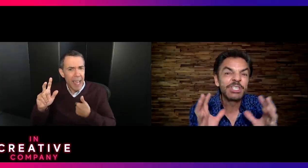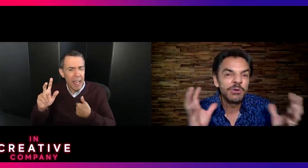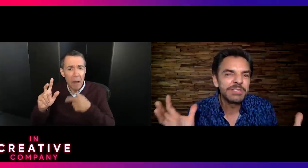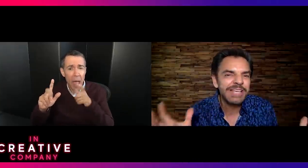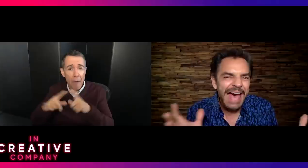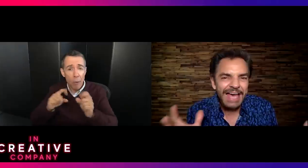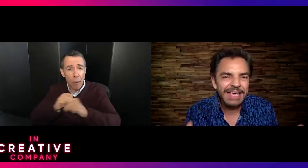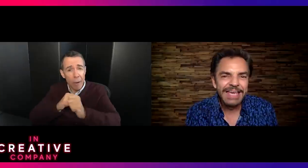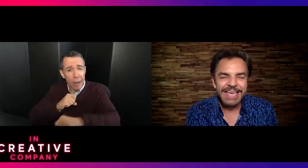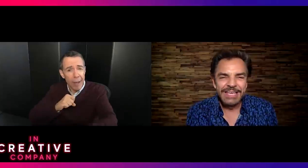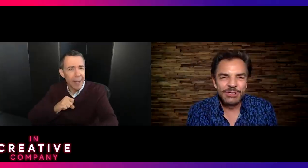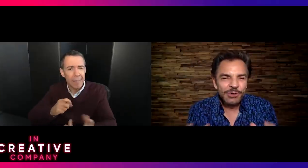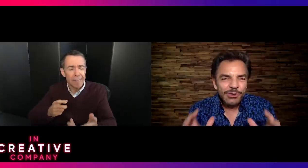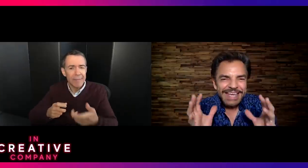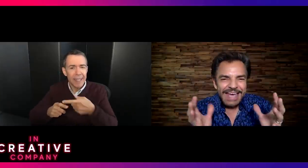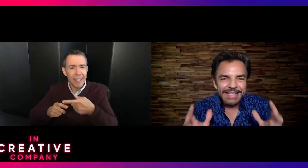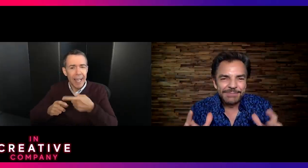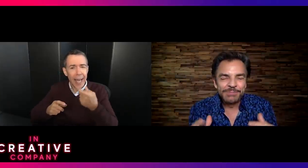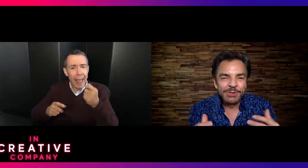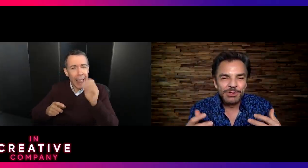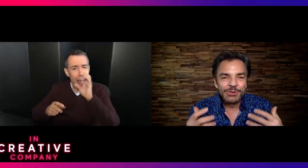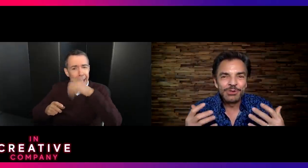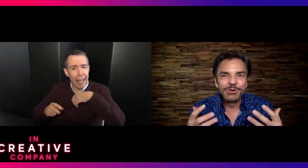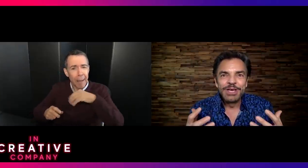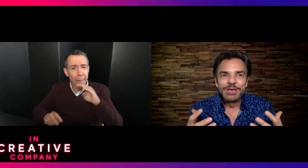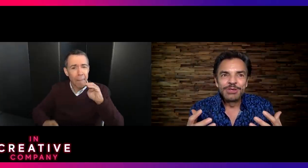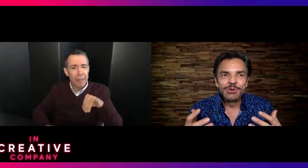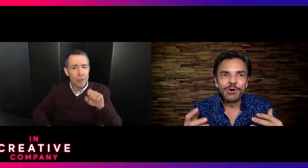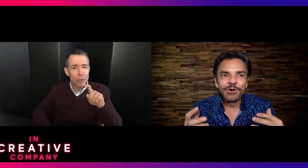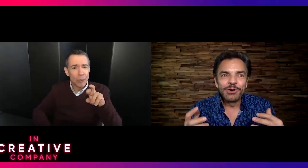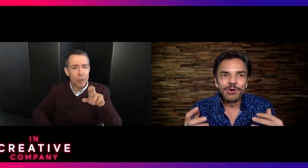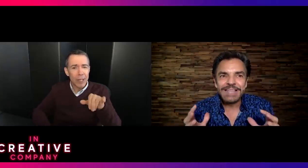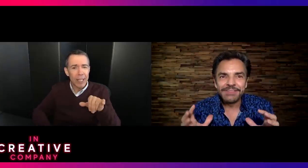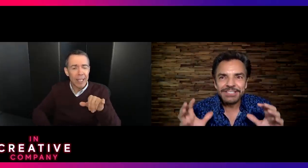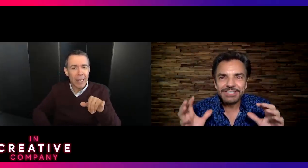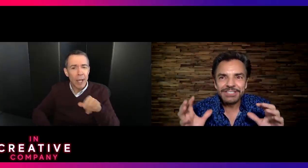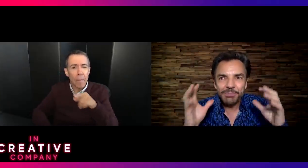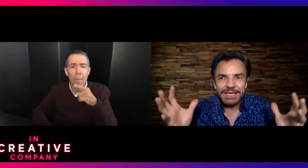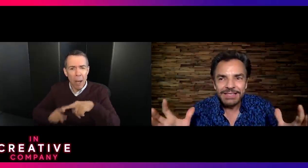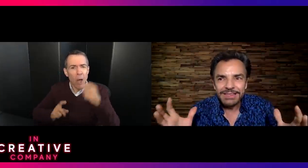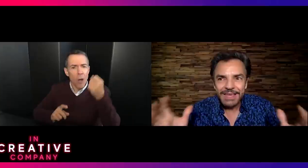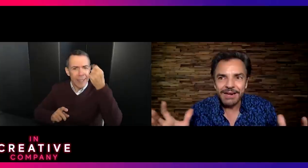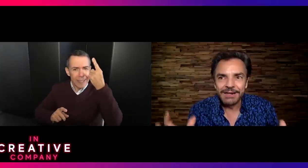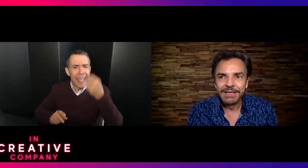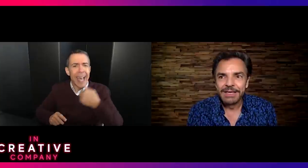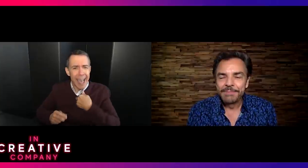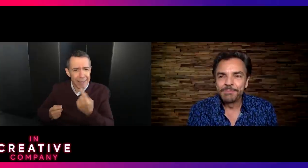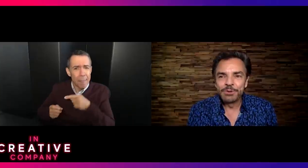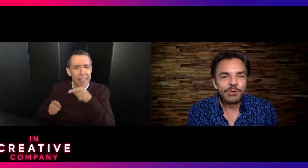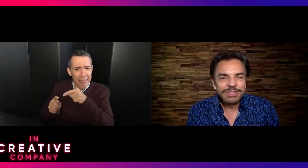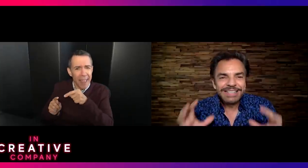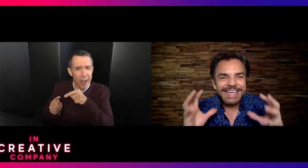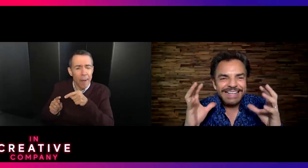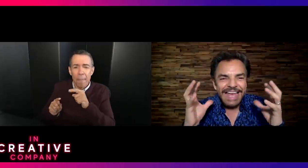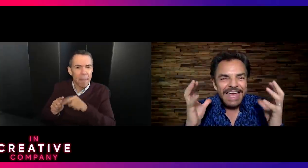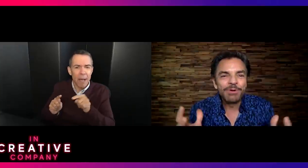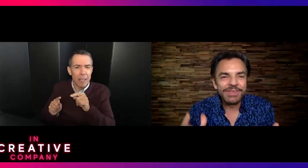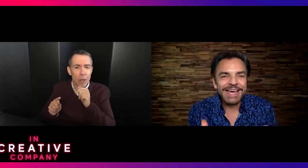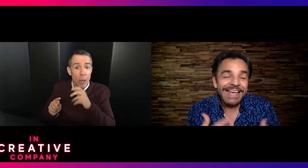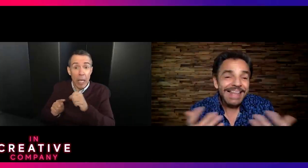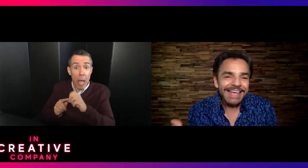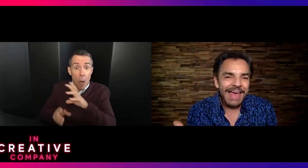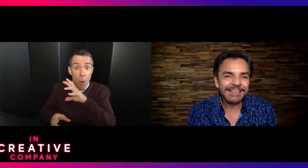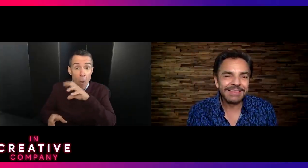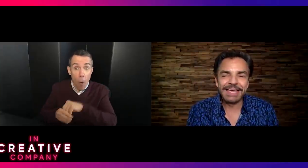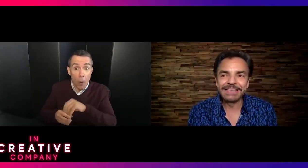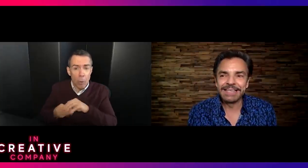like a mysterious guy. You don't get it, but you understand there's something there. But you don't get